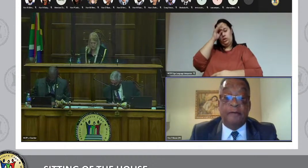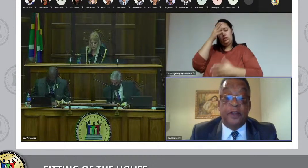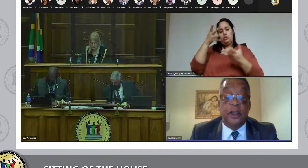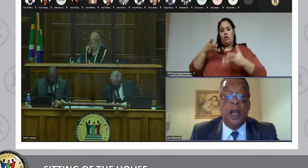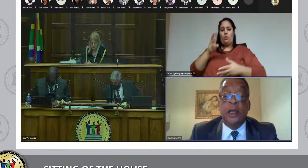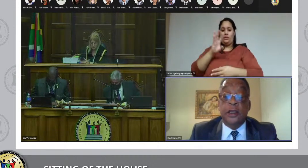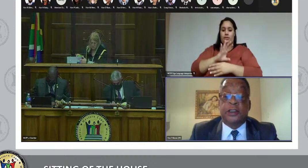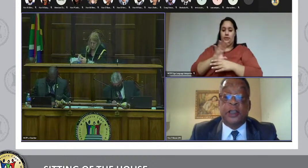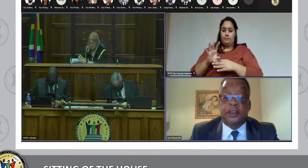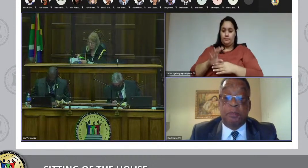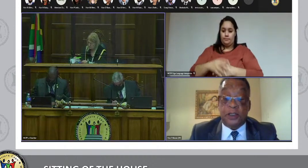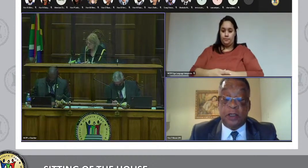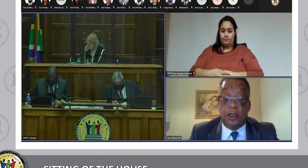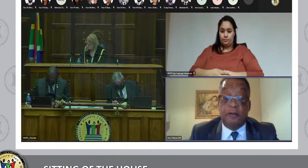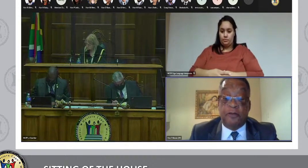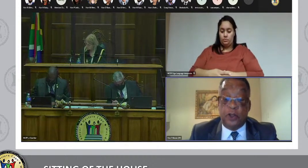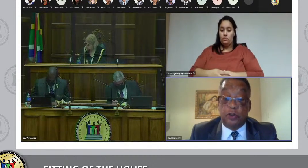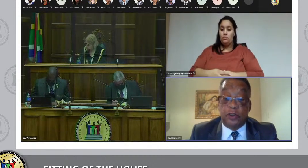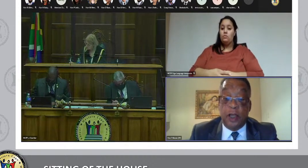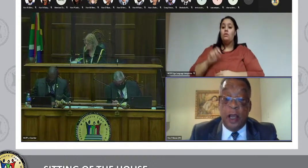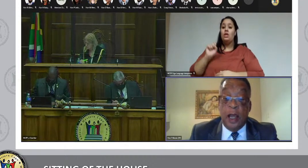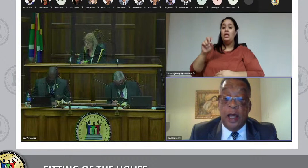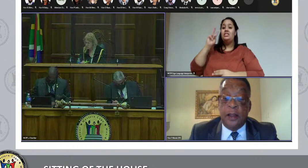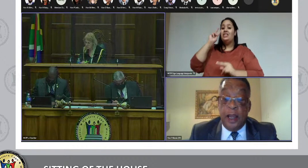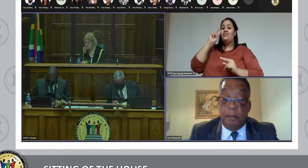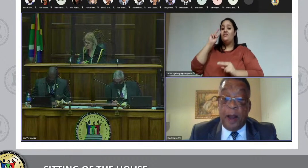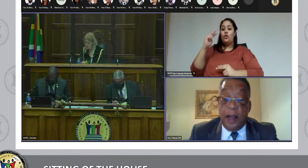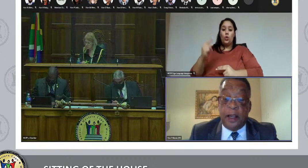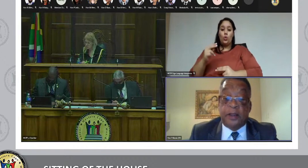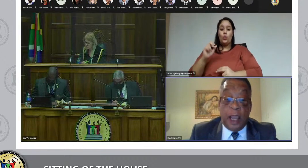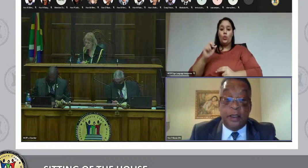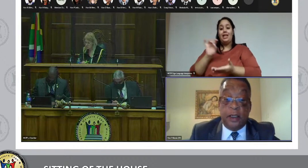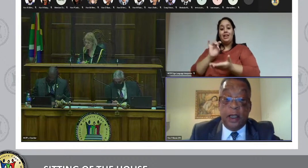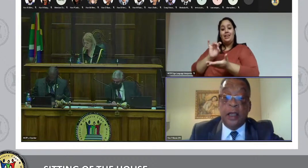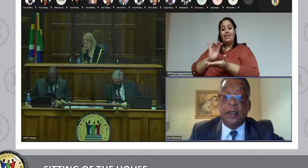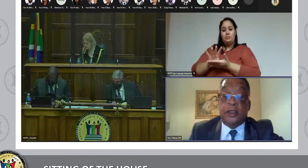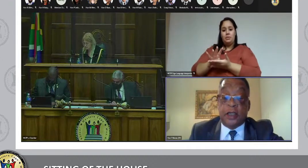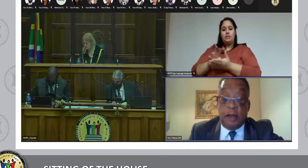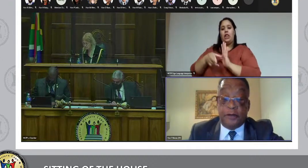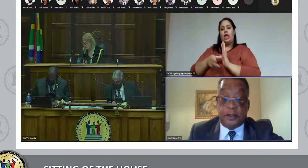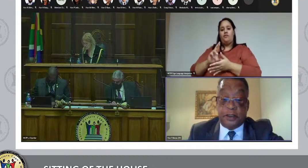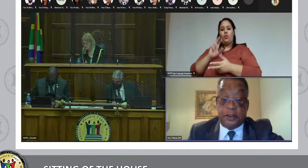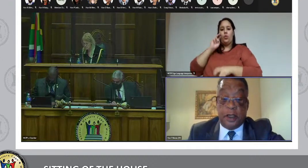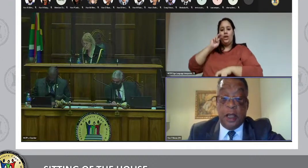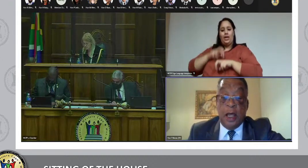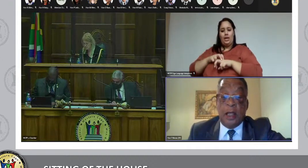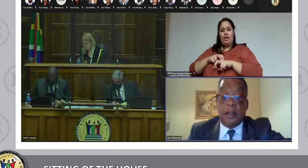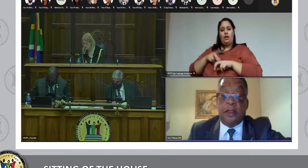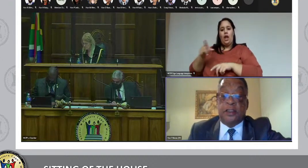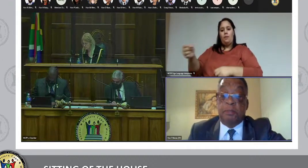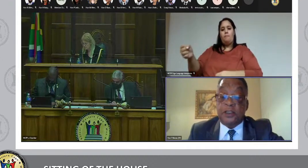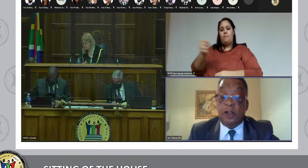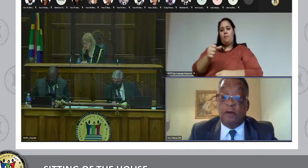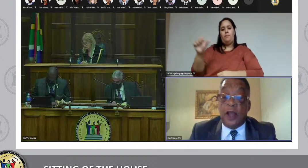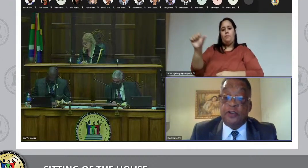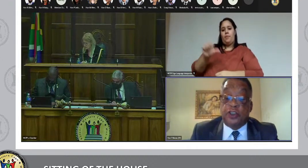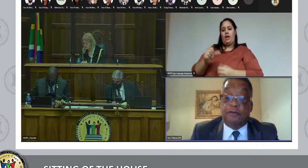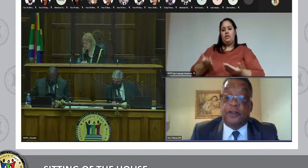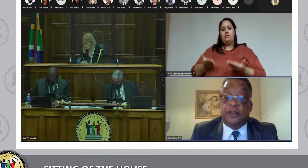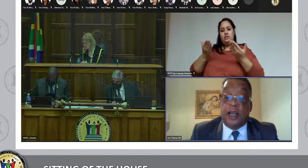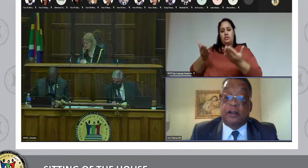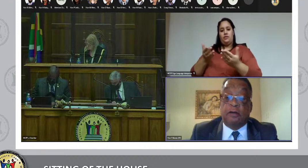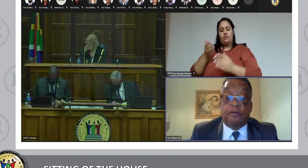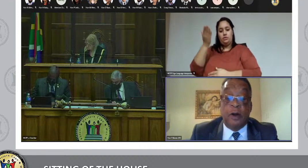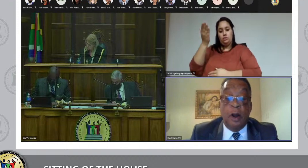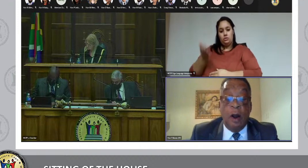to having his dismissal reviewed, thereby retaining his services. The dismissal of our